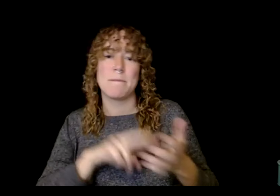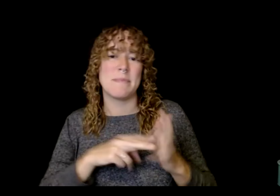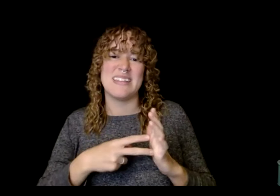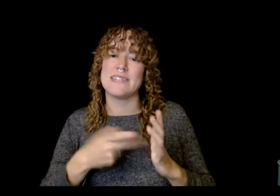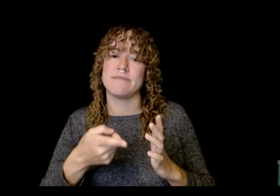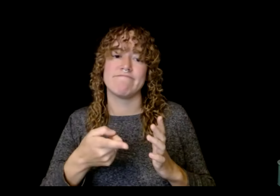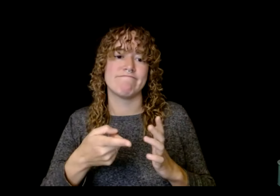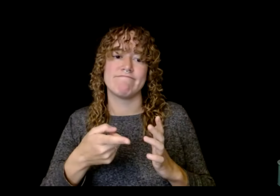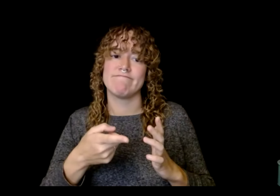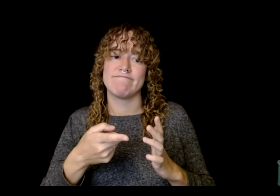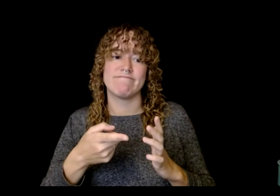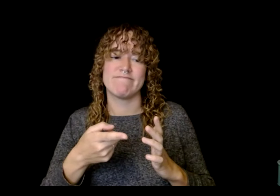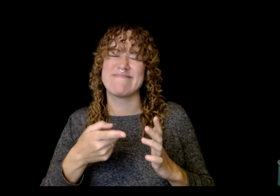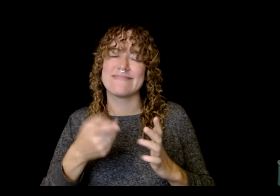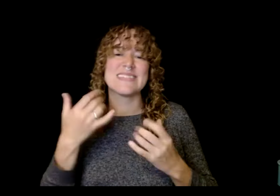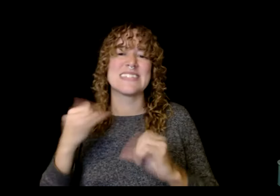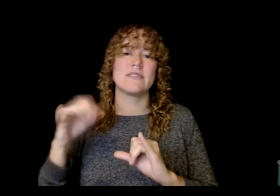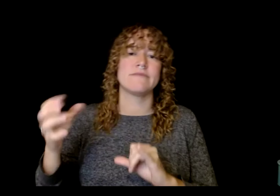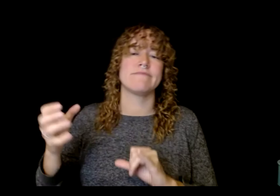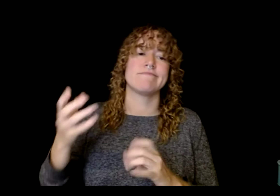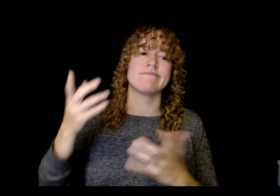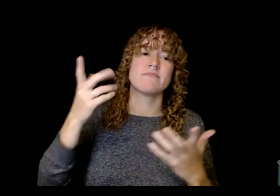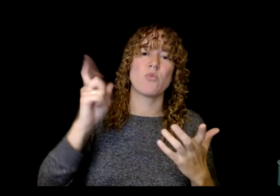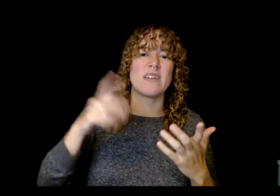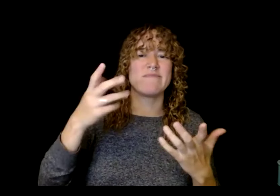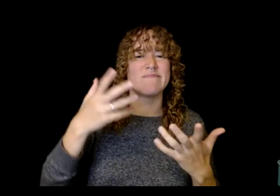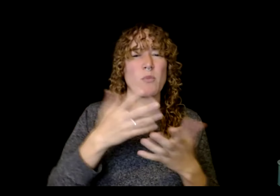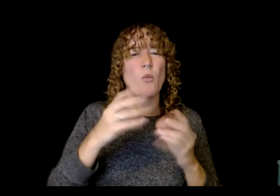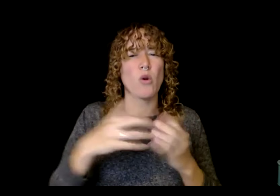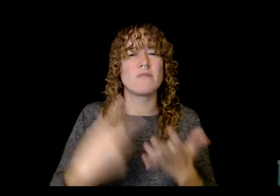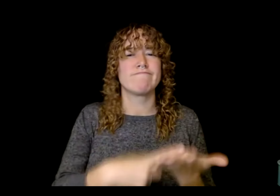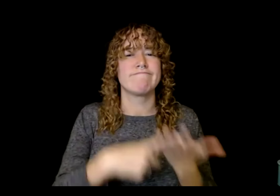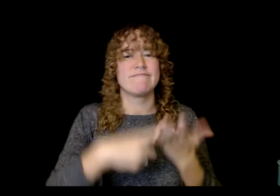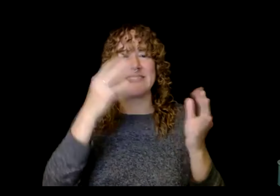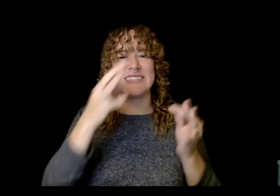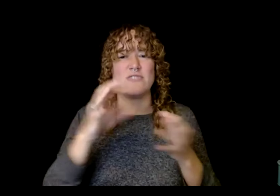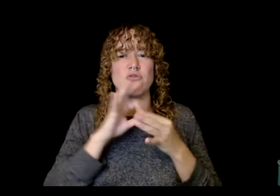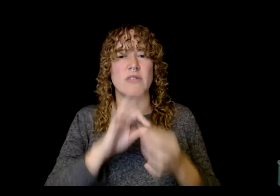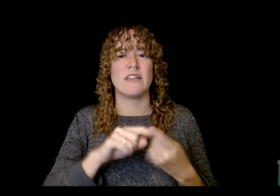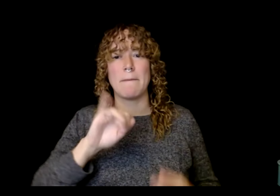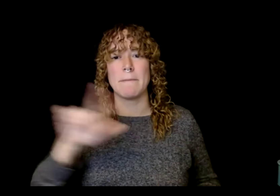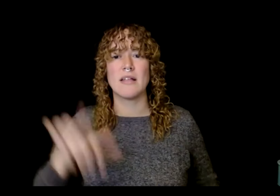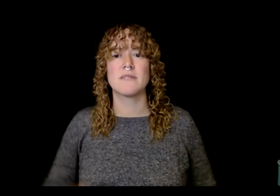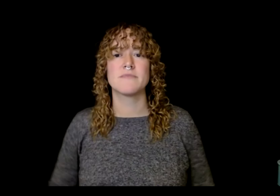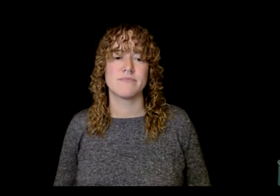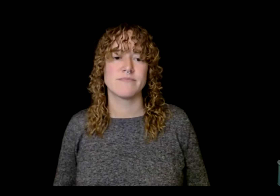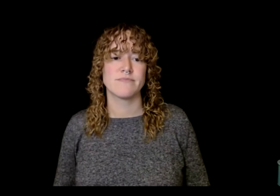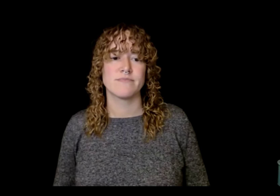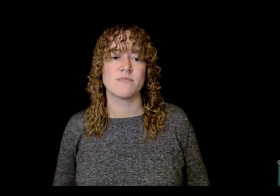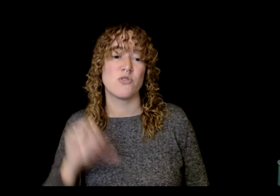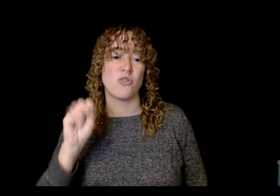lot of decisions and conversations that need to be had around that bill. So that's kind of a